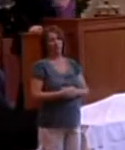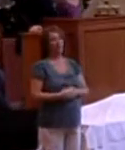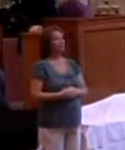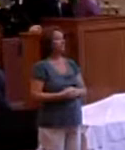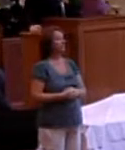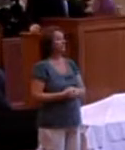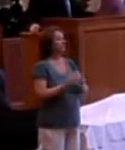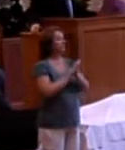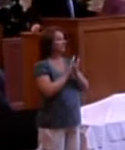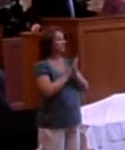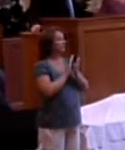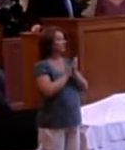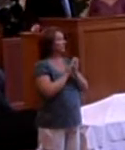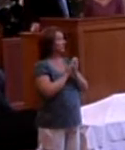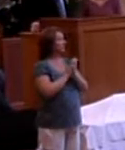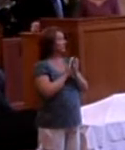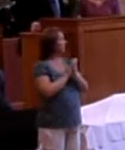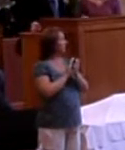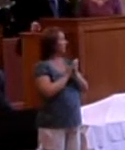Thank you.